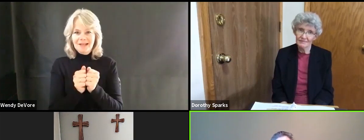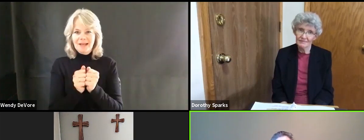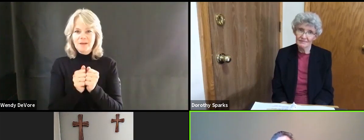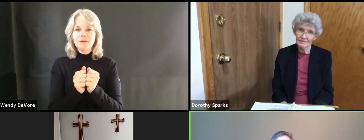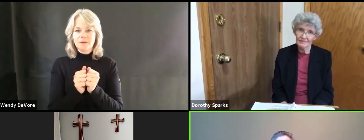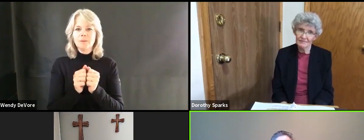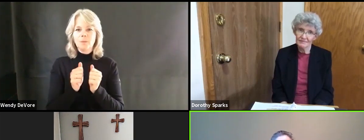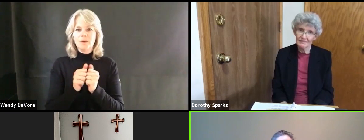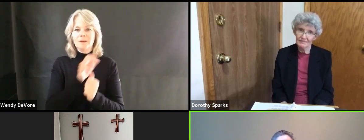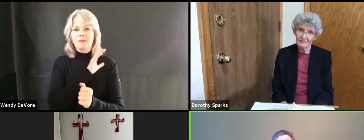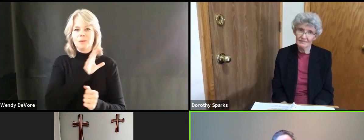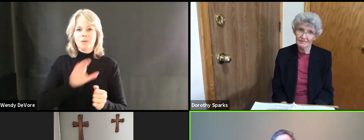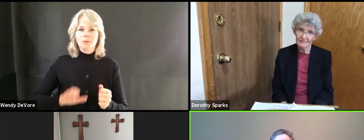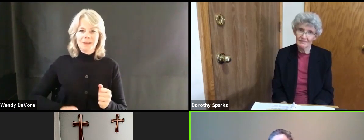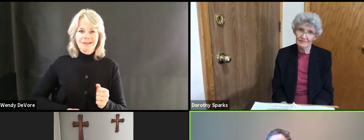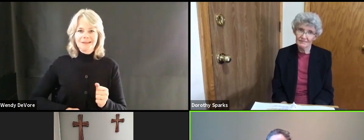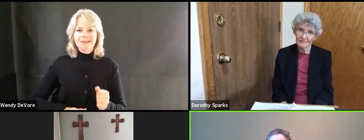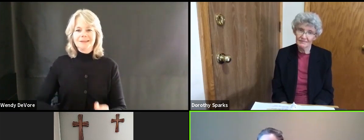Christ.